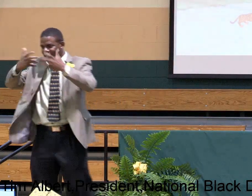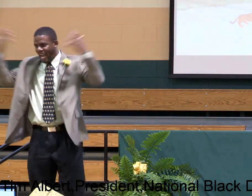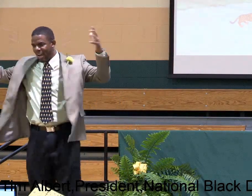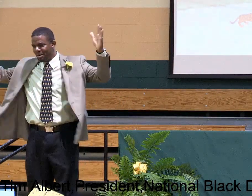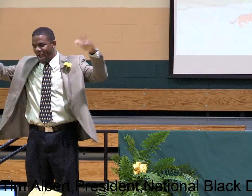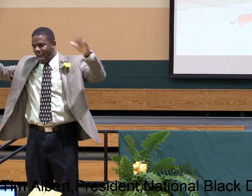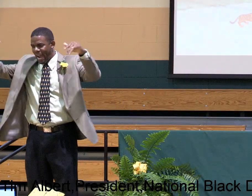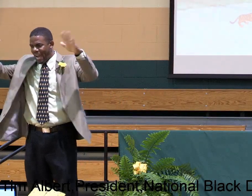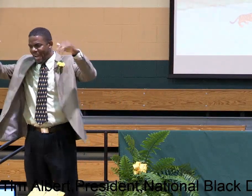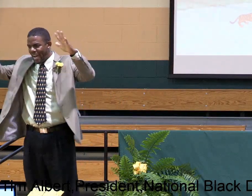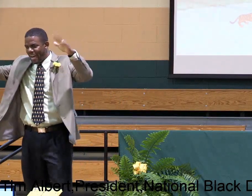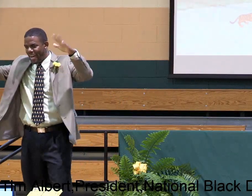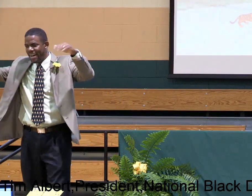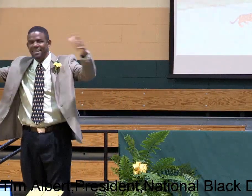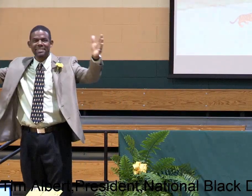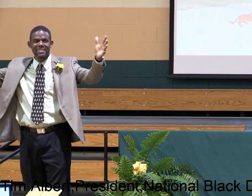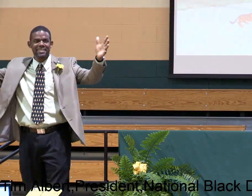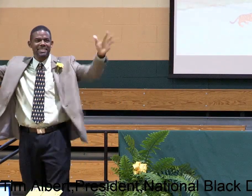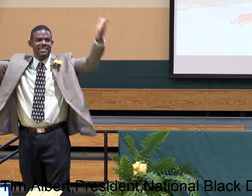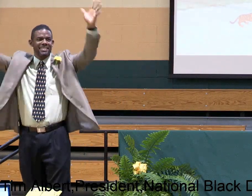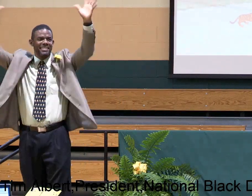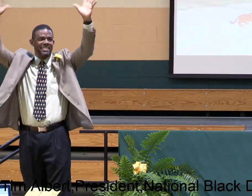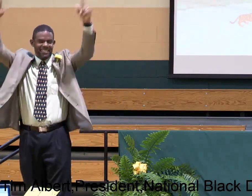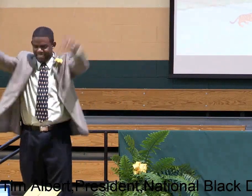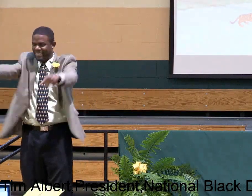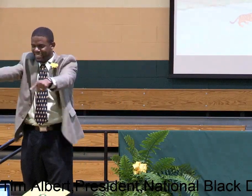Now you're exiting as tigers. Goodbye.